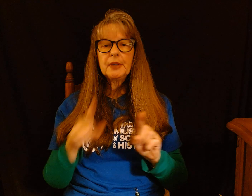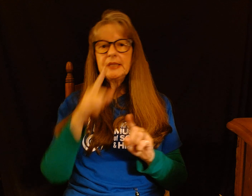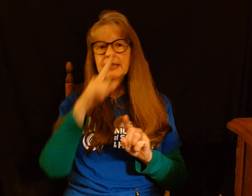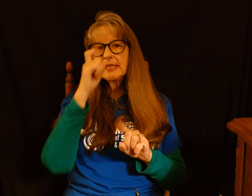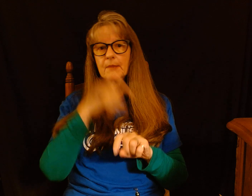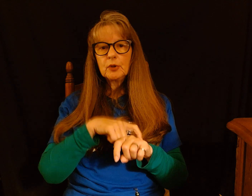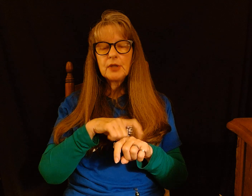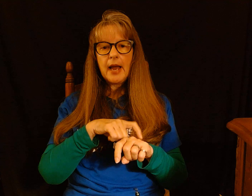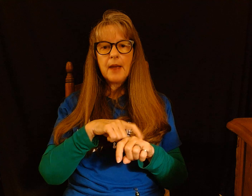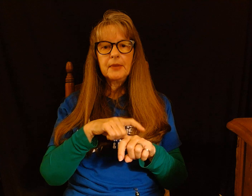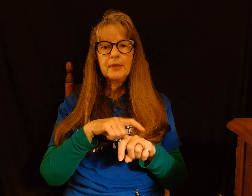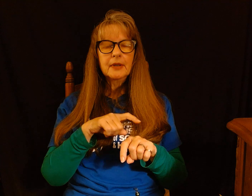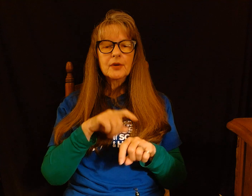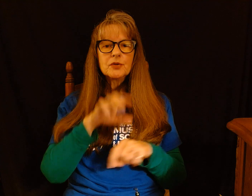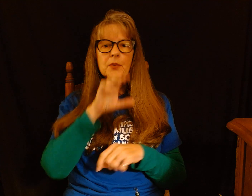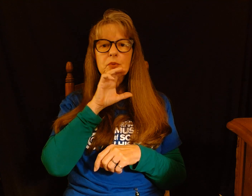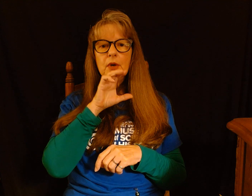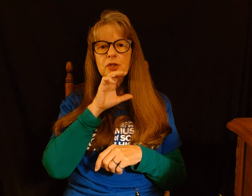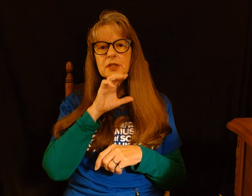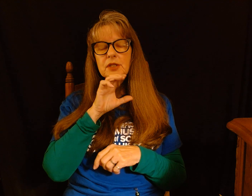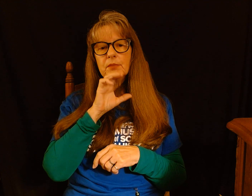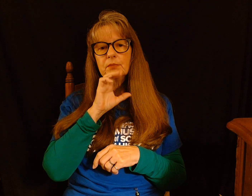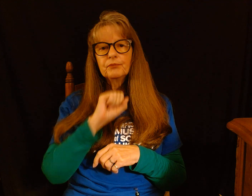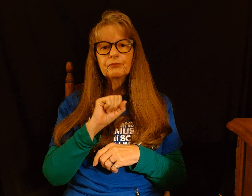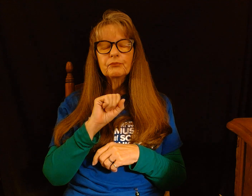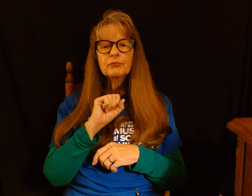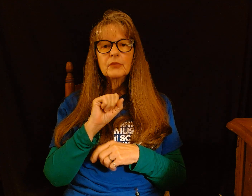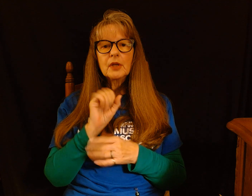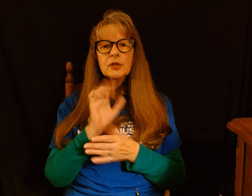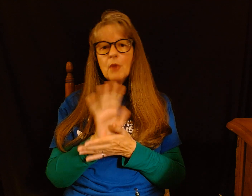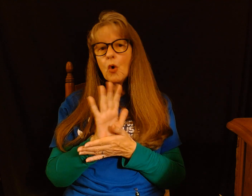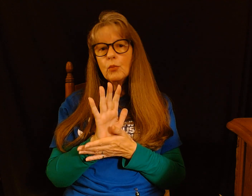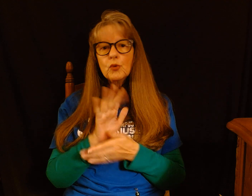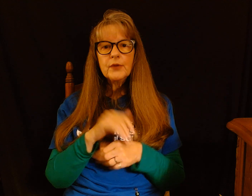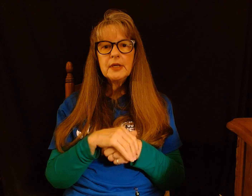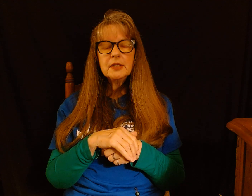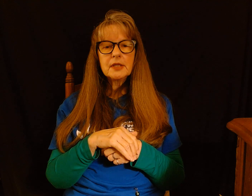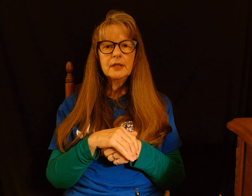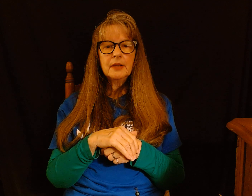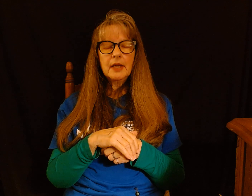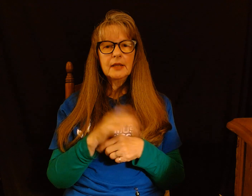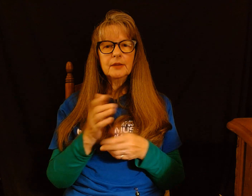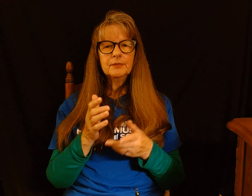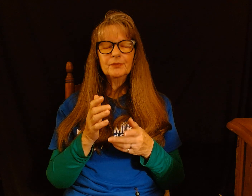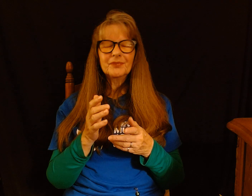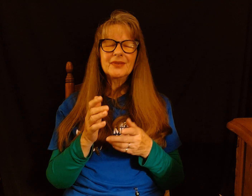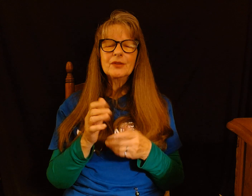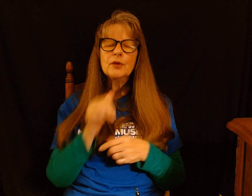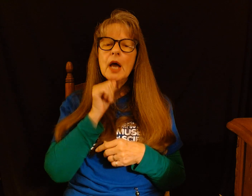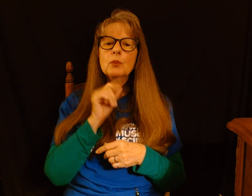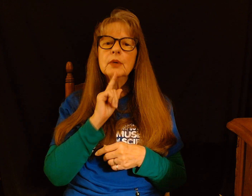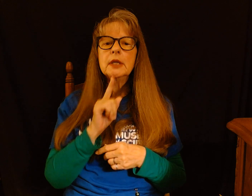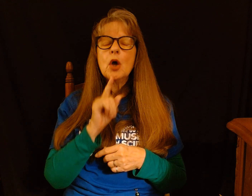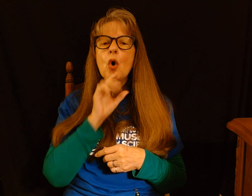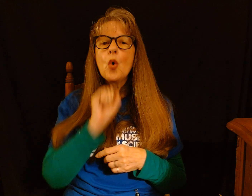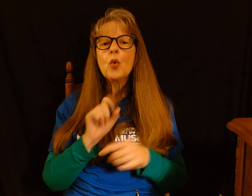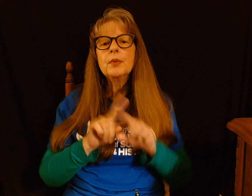the summertime, and so I was watching some old movies and they're not really old, but